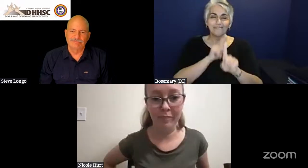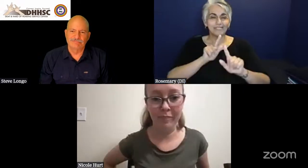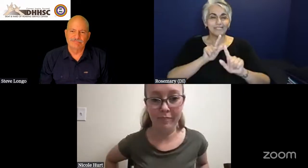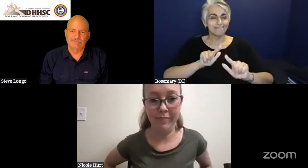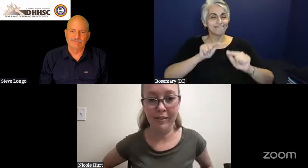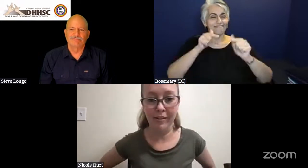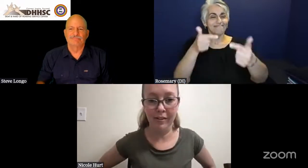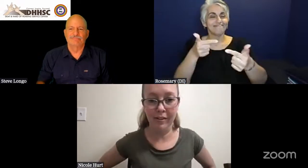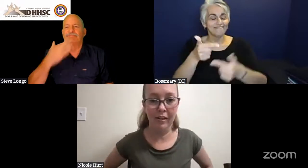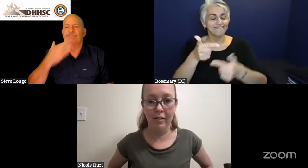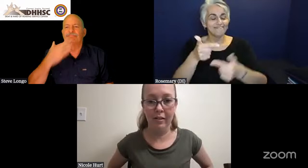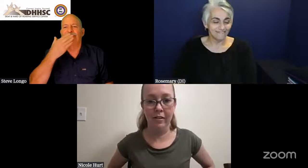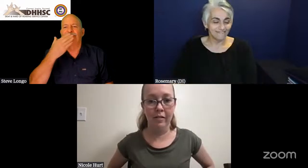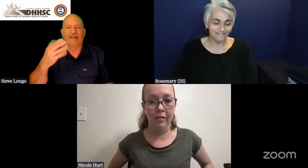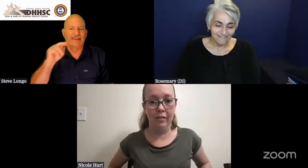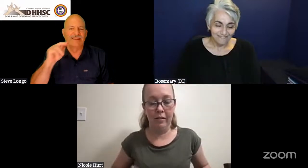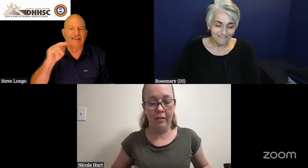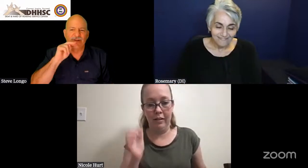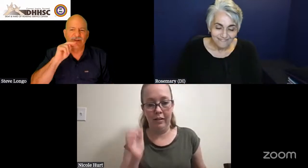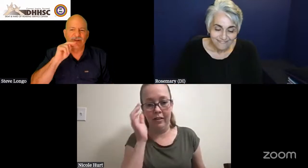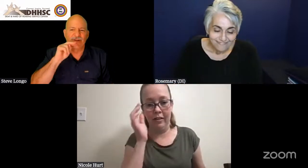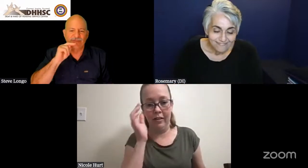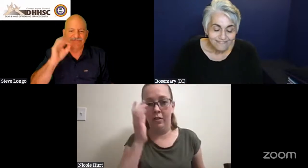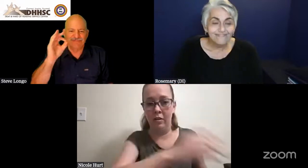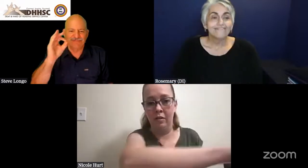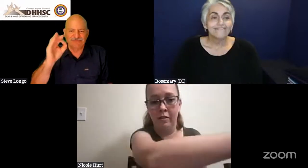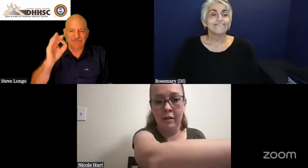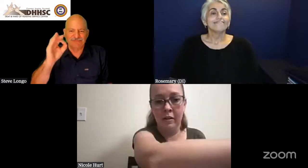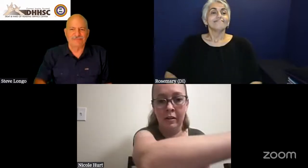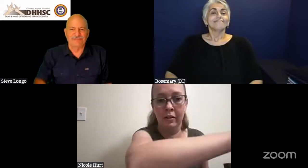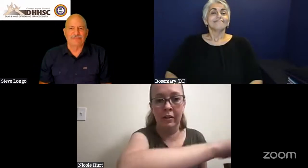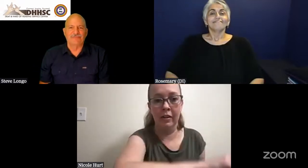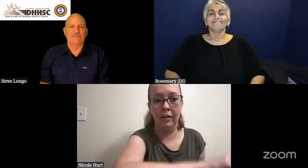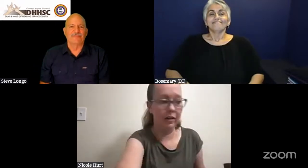Thank you very much. That is the end of my report.